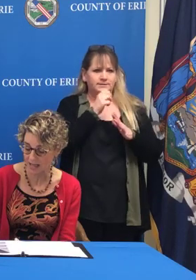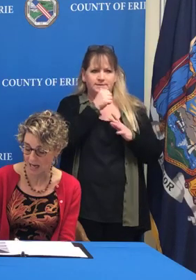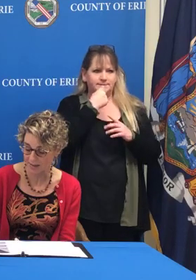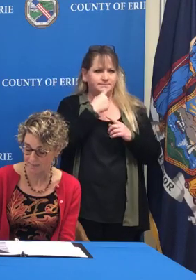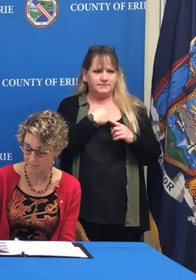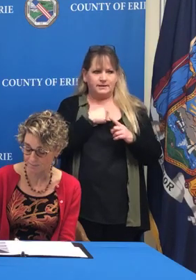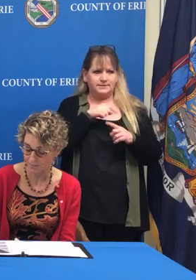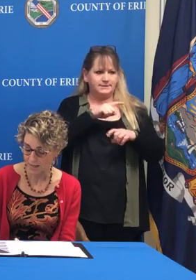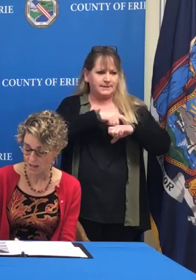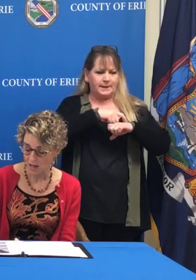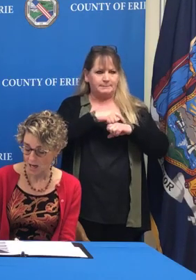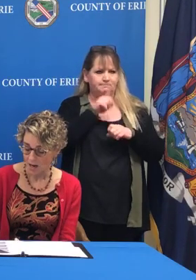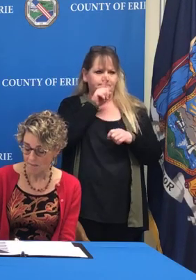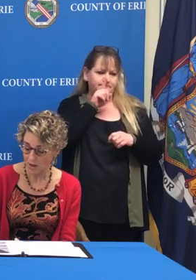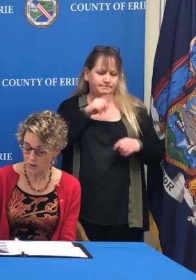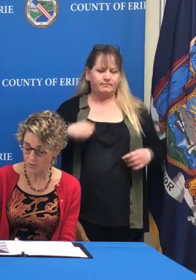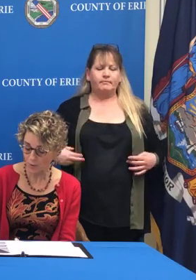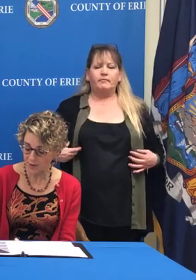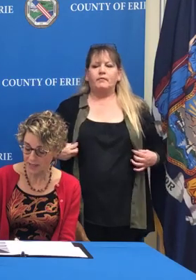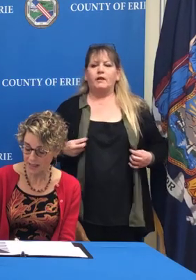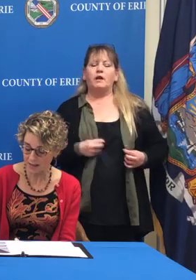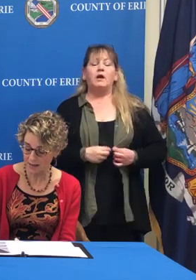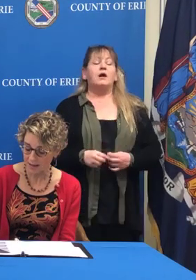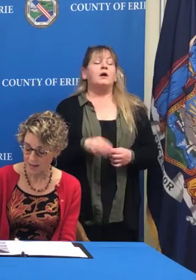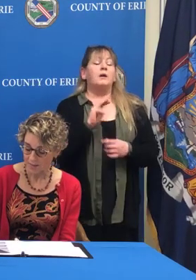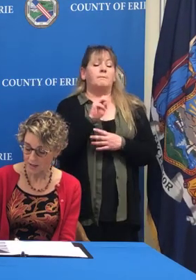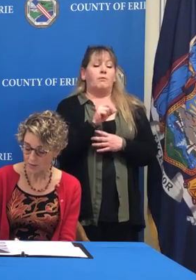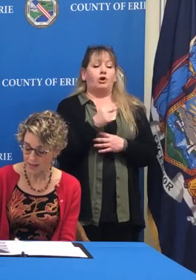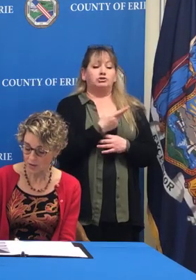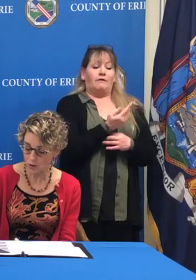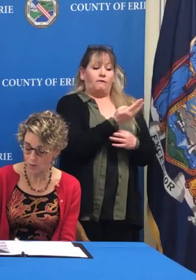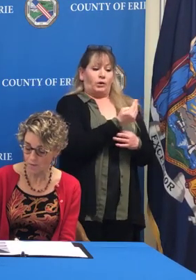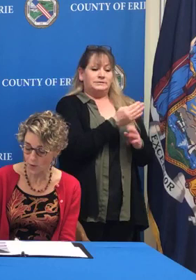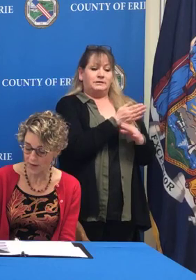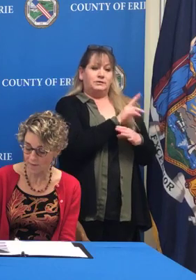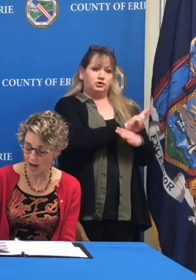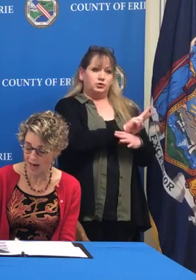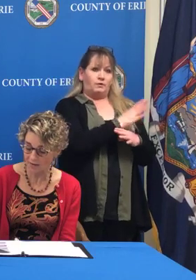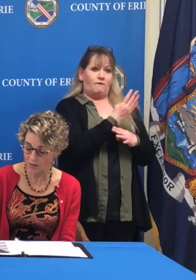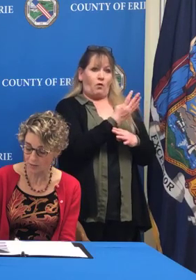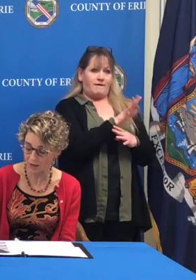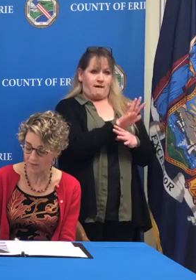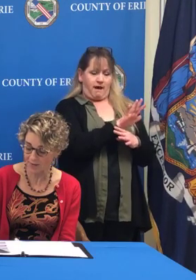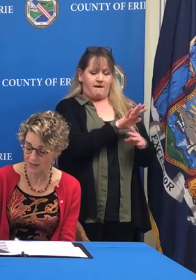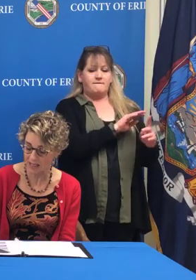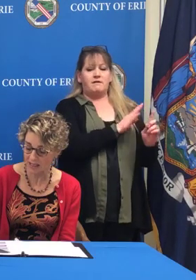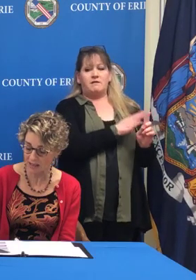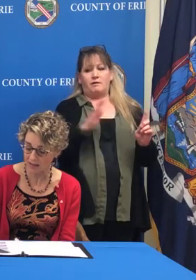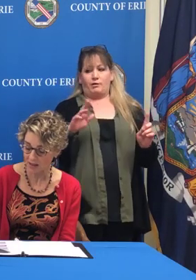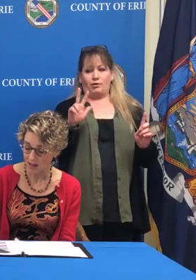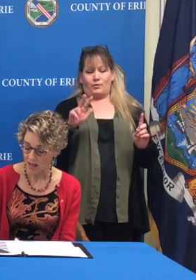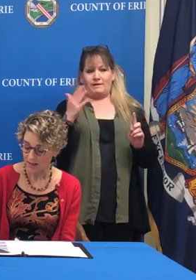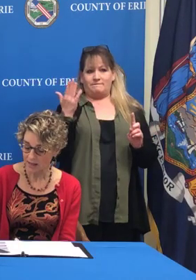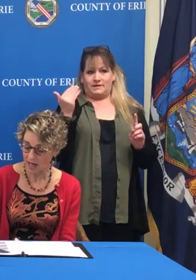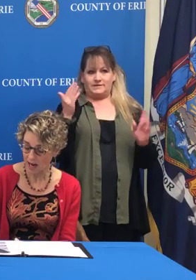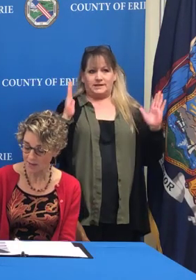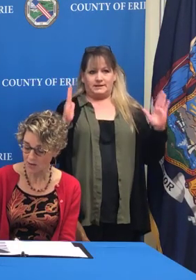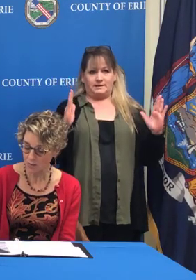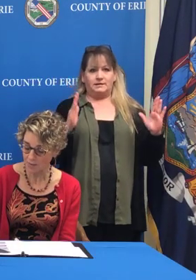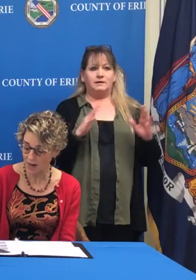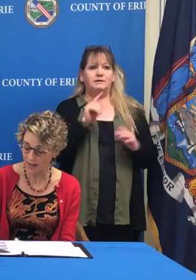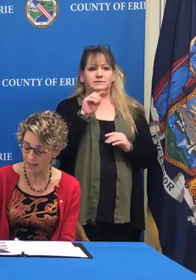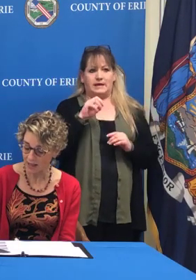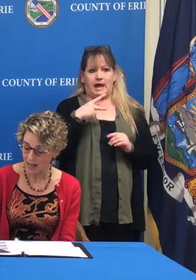us a time. March 14th, between 2:45 to 3:15, the